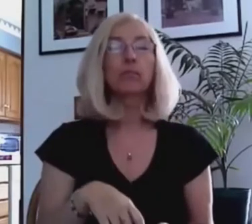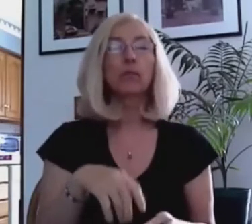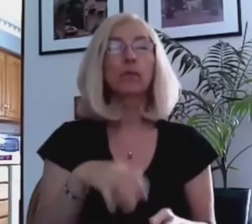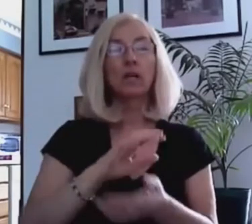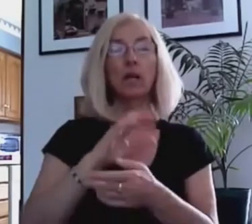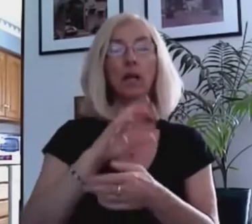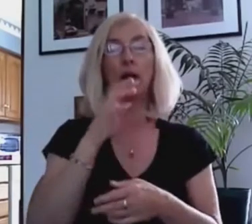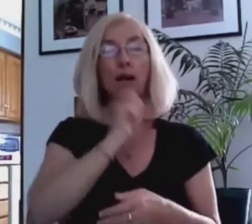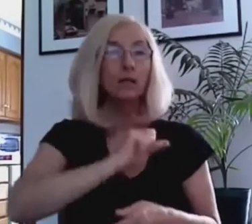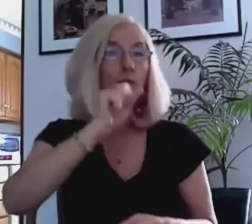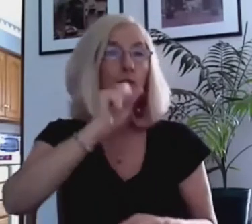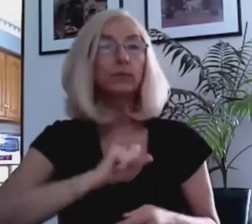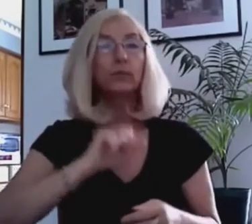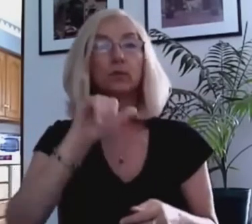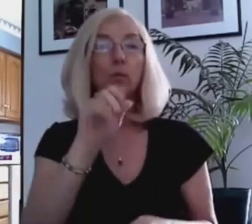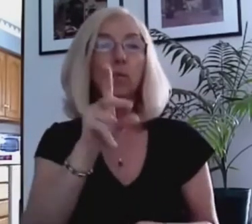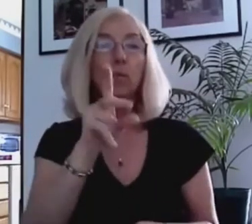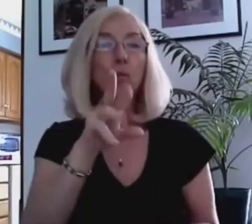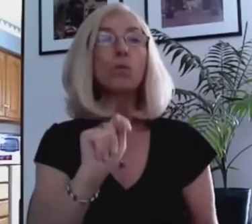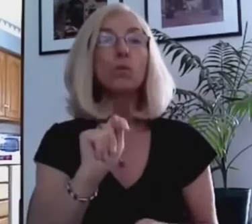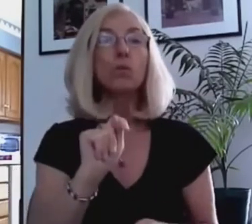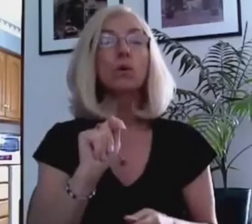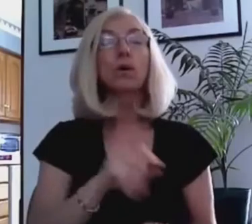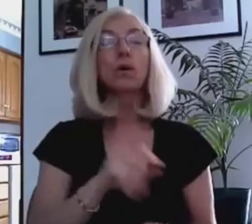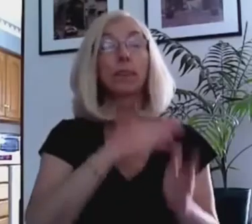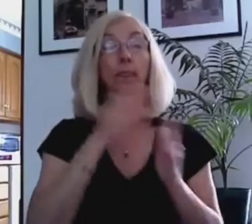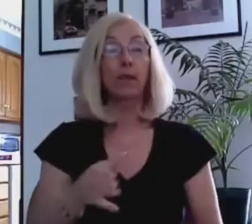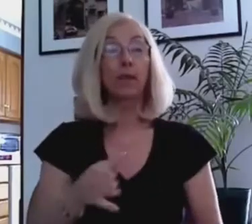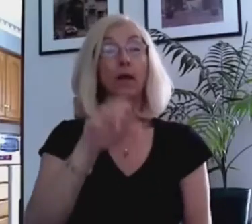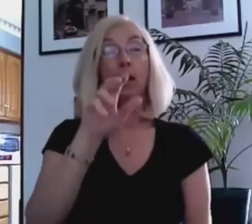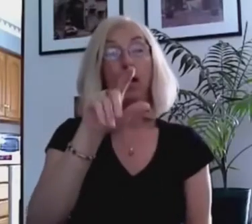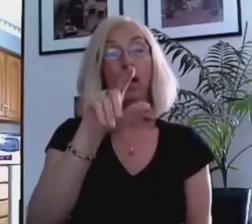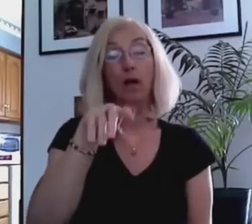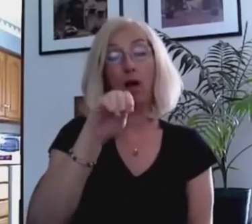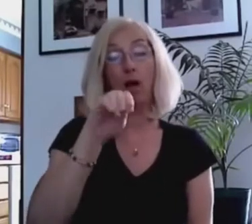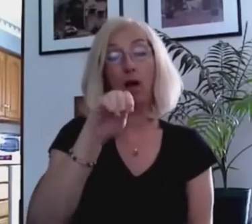The other type of vegetarian is an